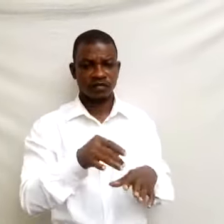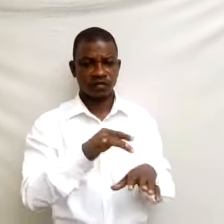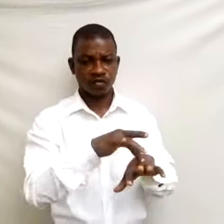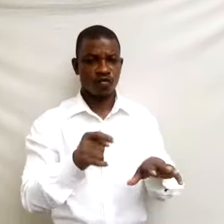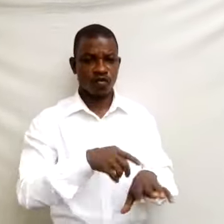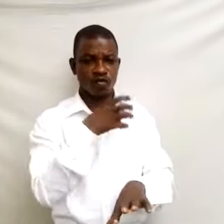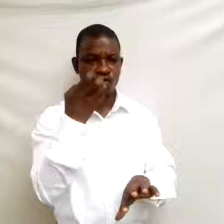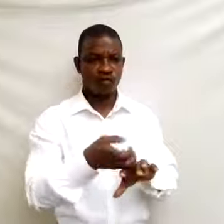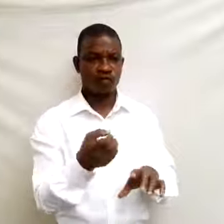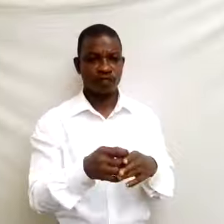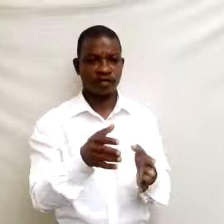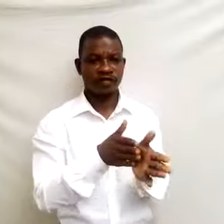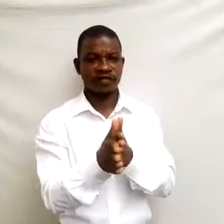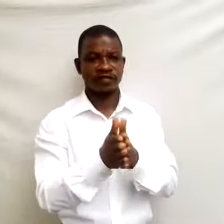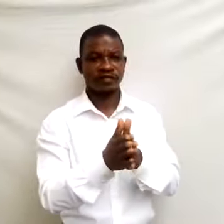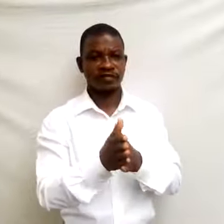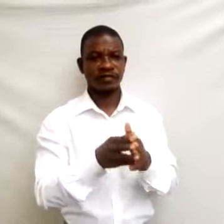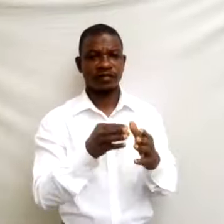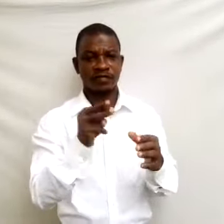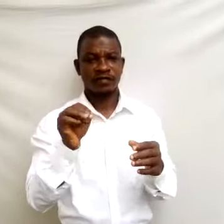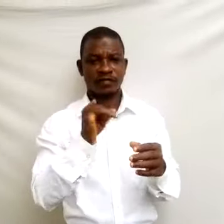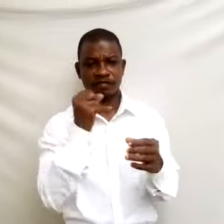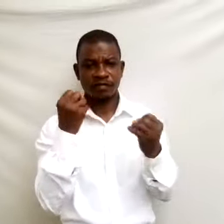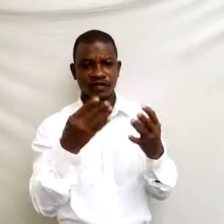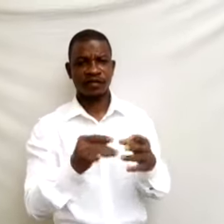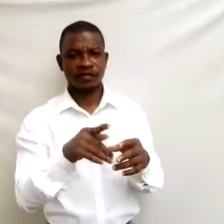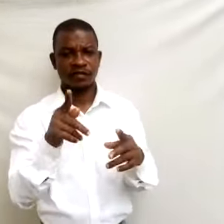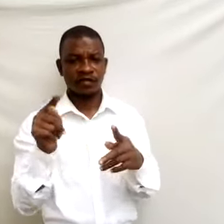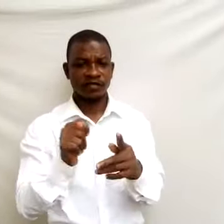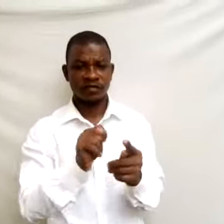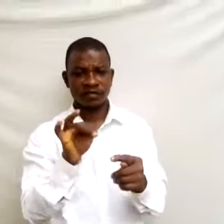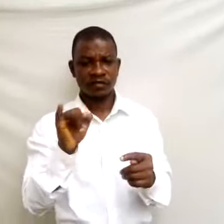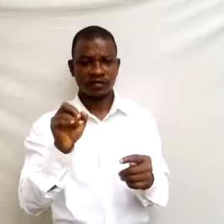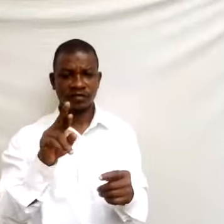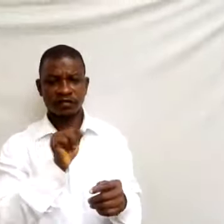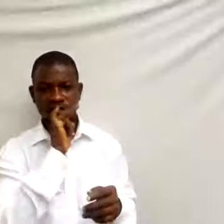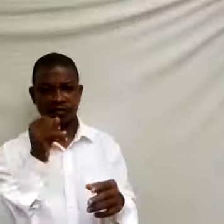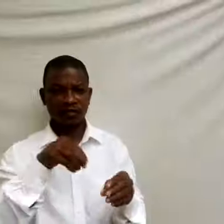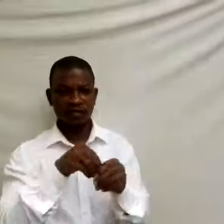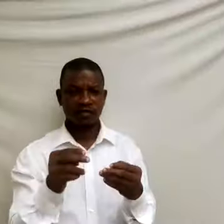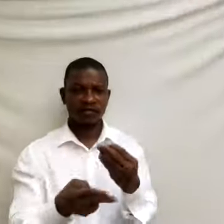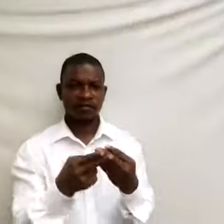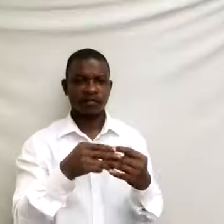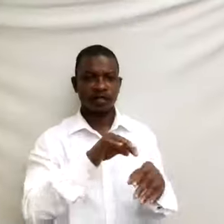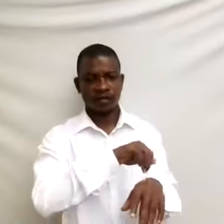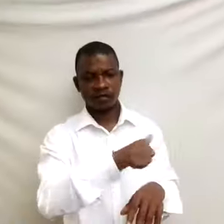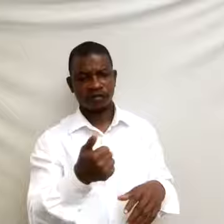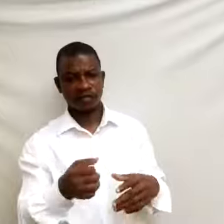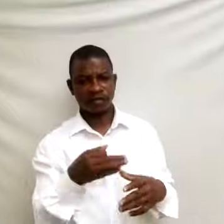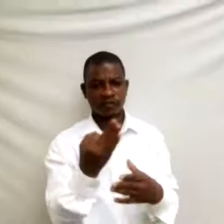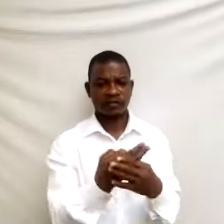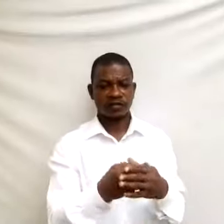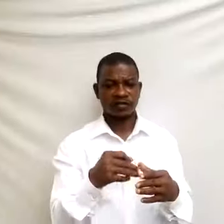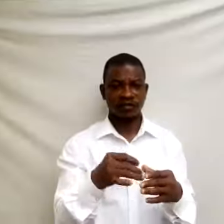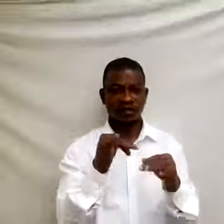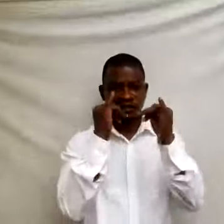interest. Most transactions in banks and other financial institutions